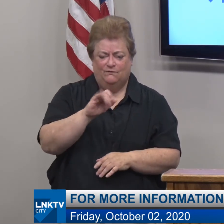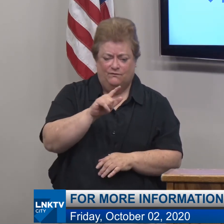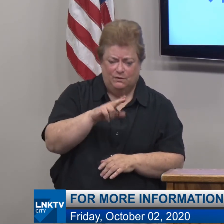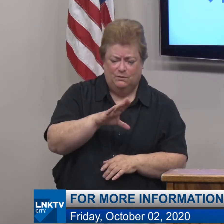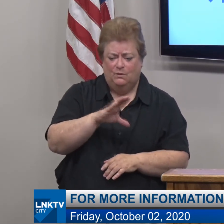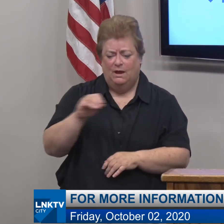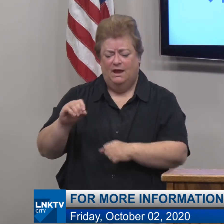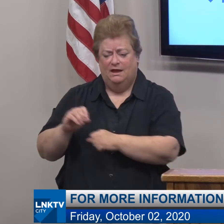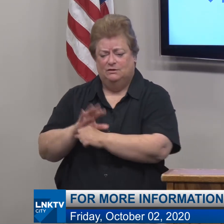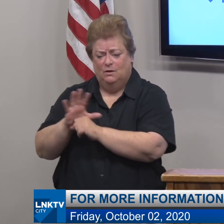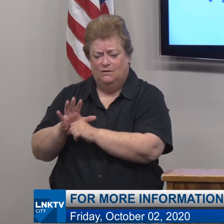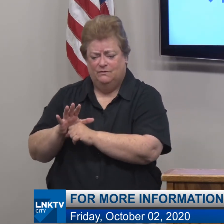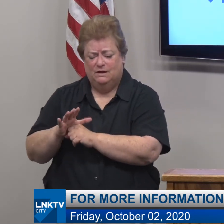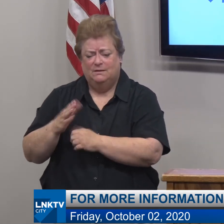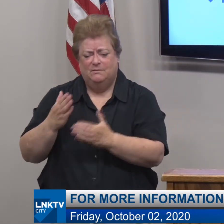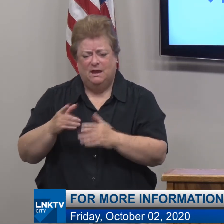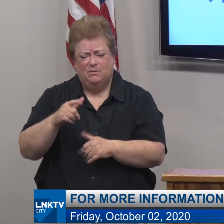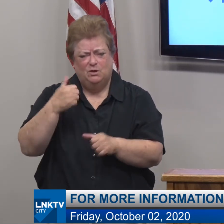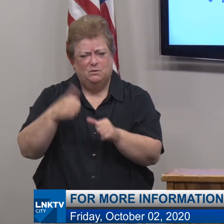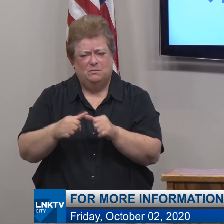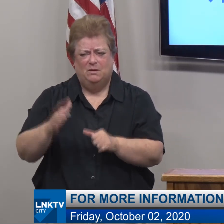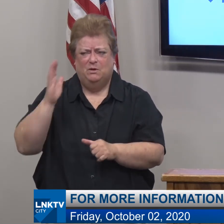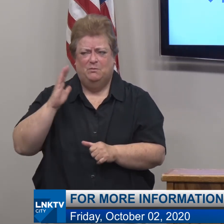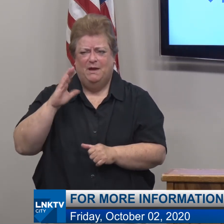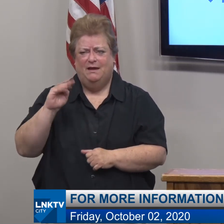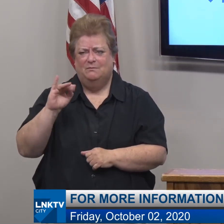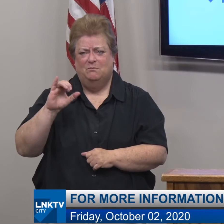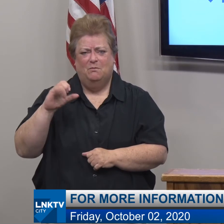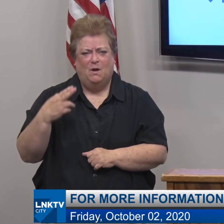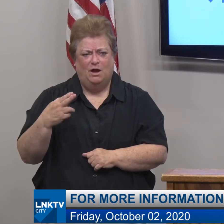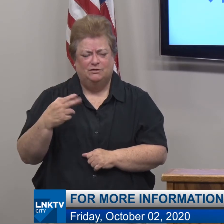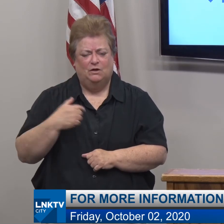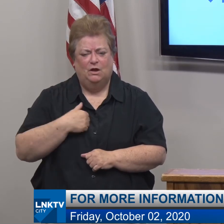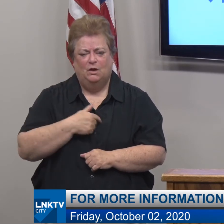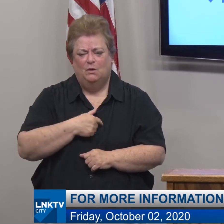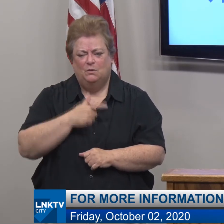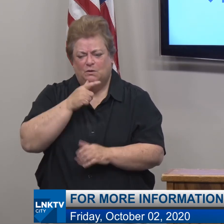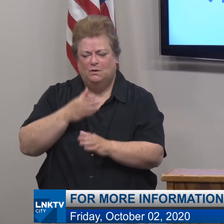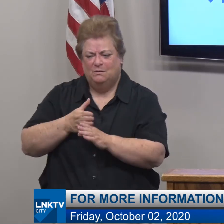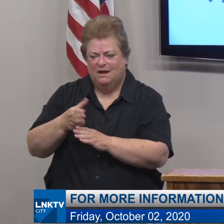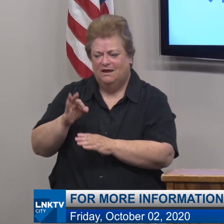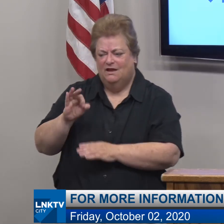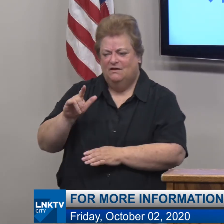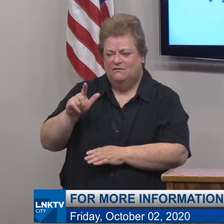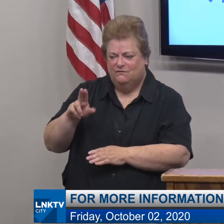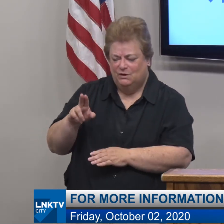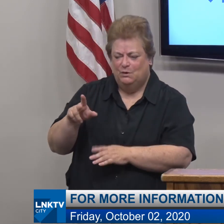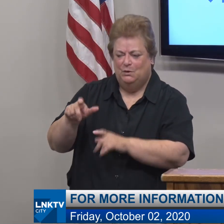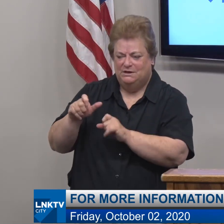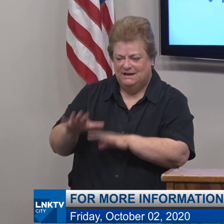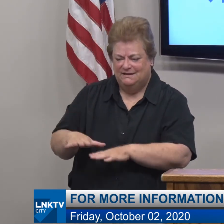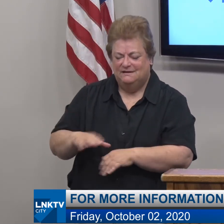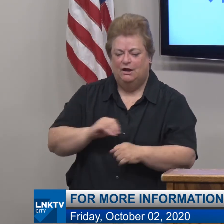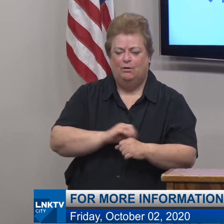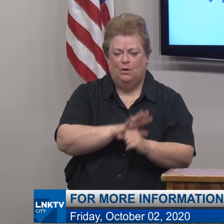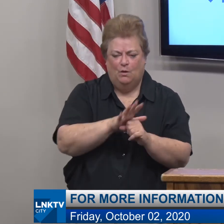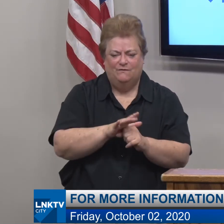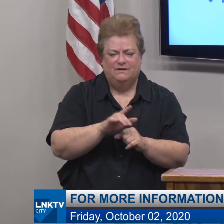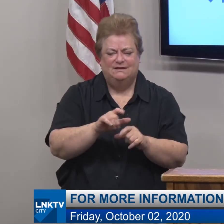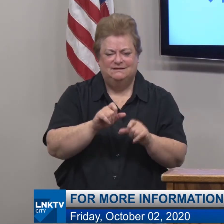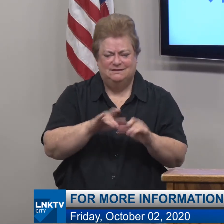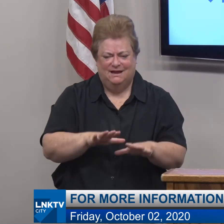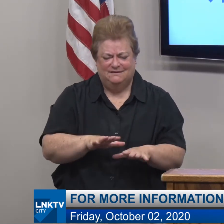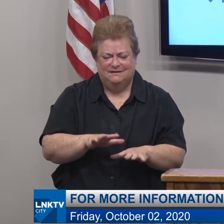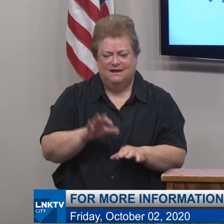Many of you may remember back in March, we were primarily doing flu testing, then COVID testing if